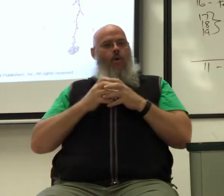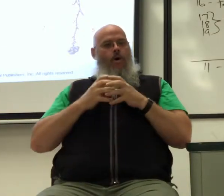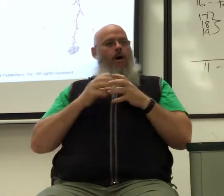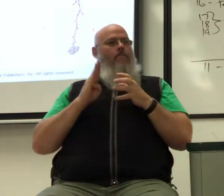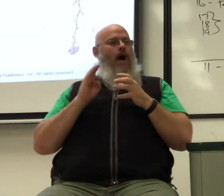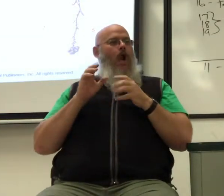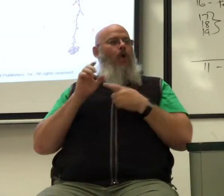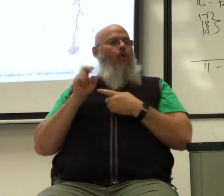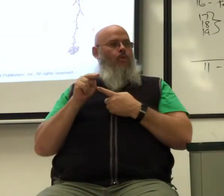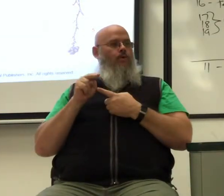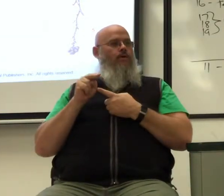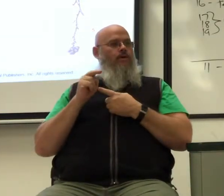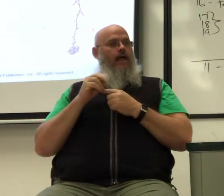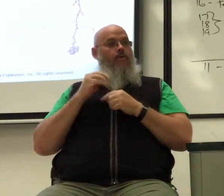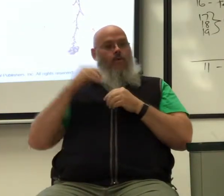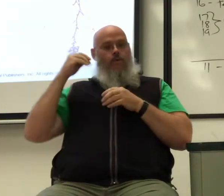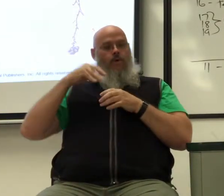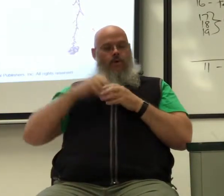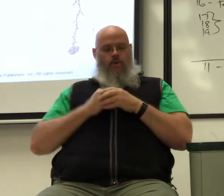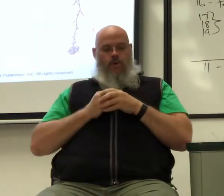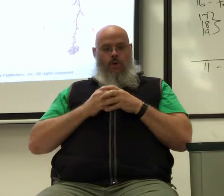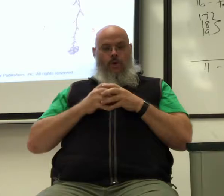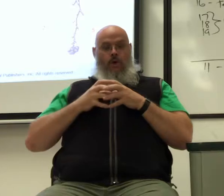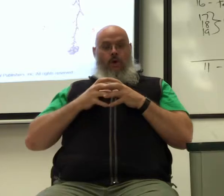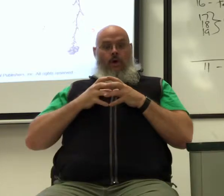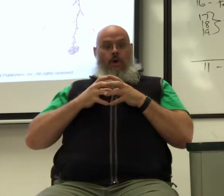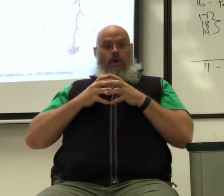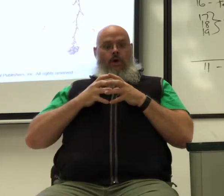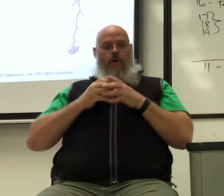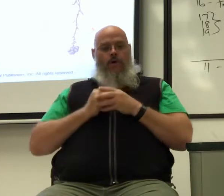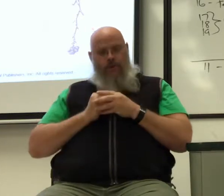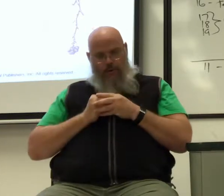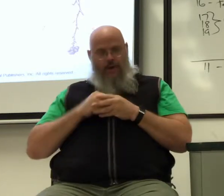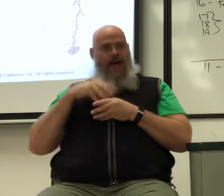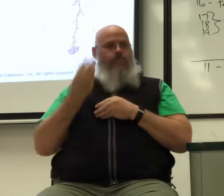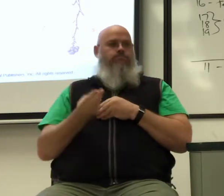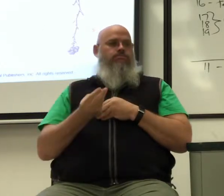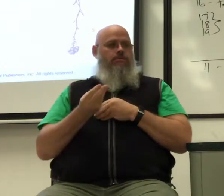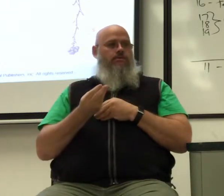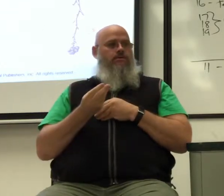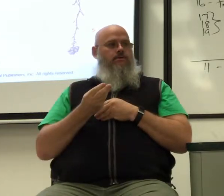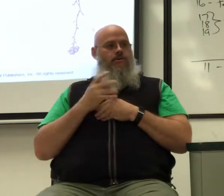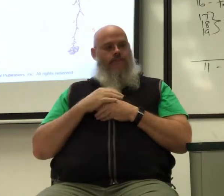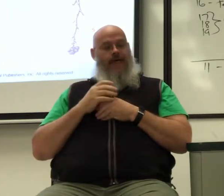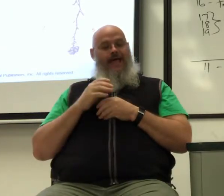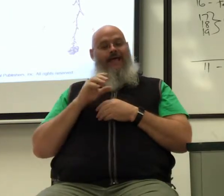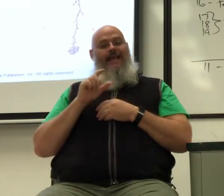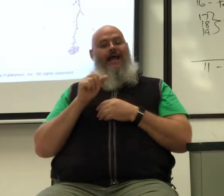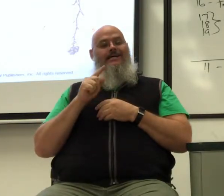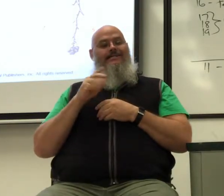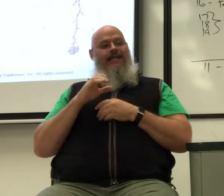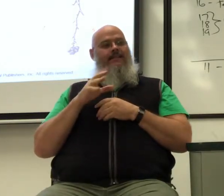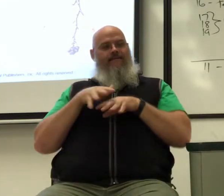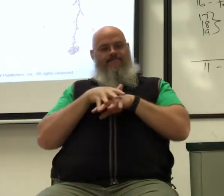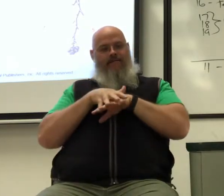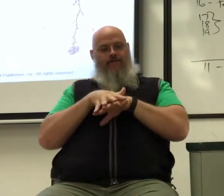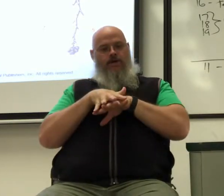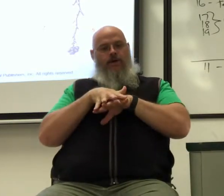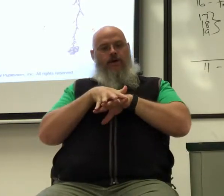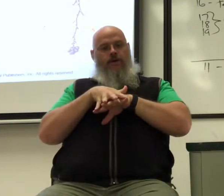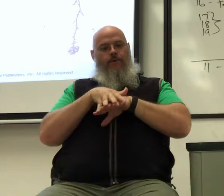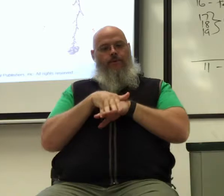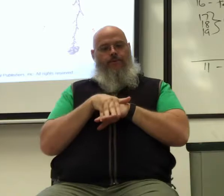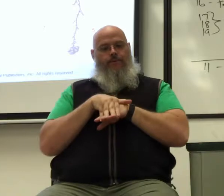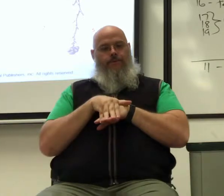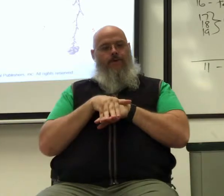When you inflate the balloon, you got to let the air out. It's the elastic recoil of those fibers that help the lungs collapse to push air